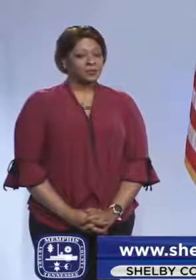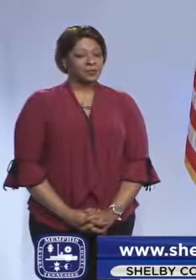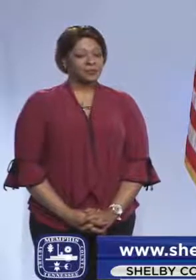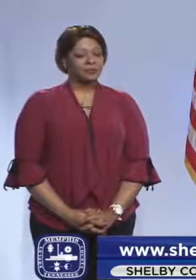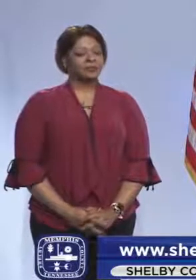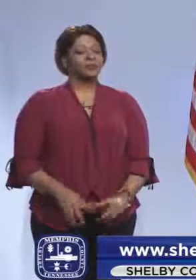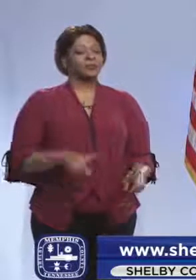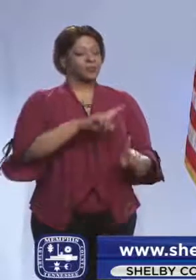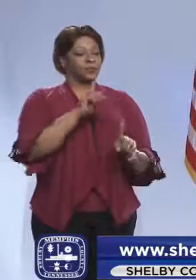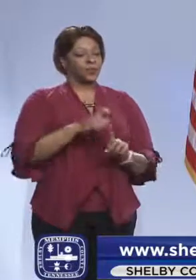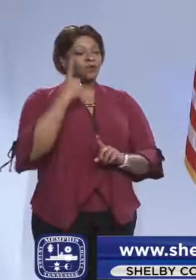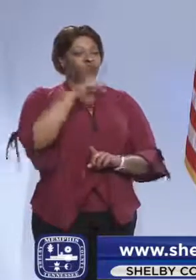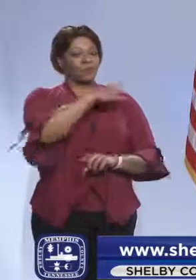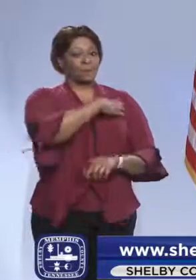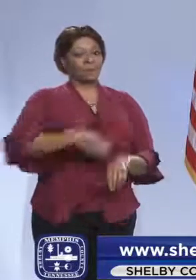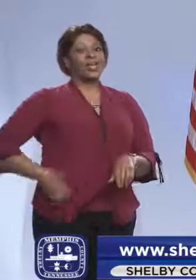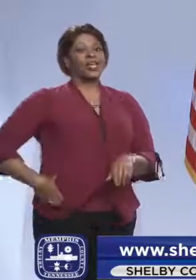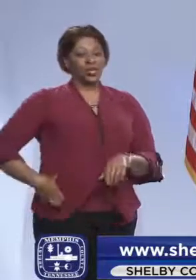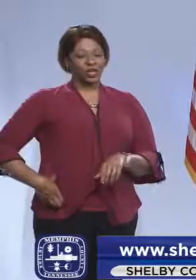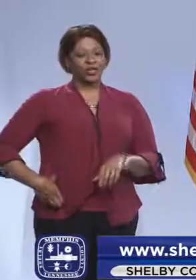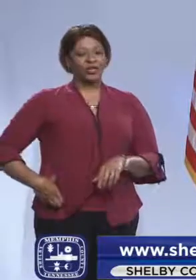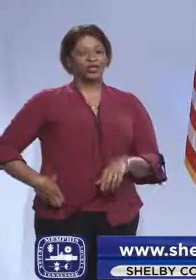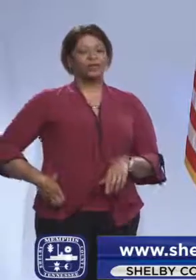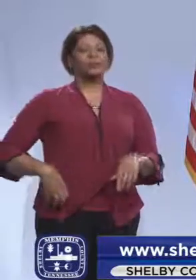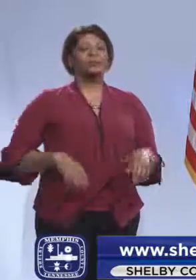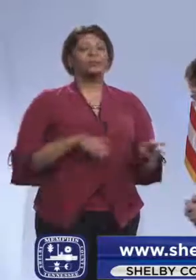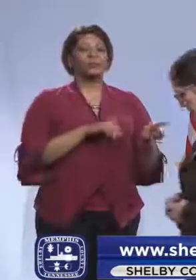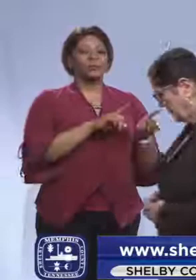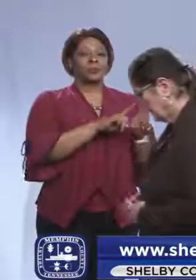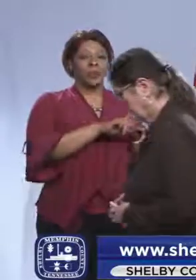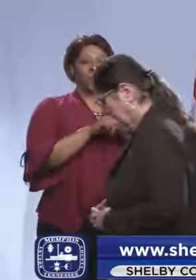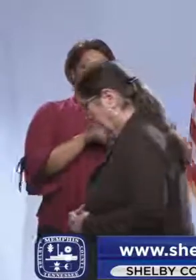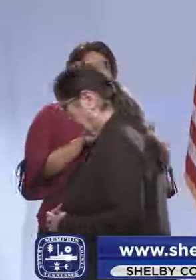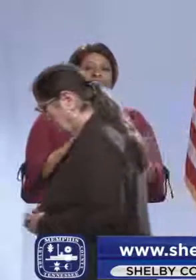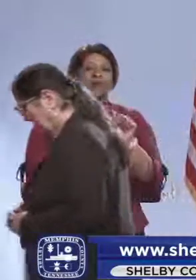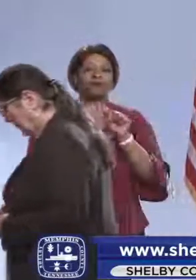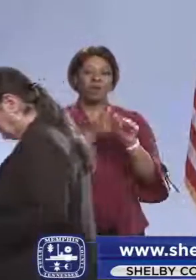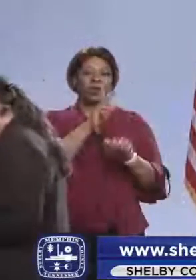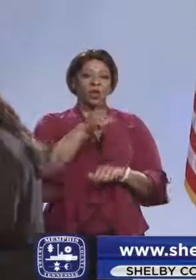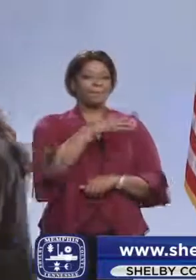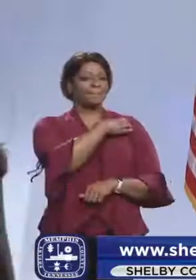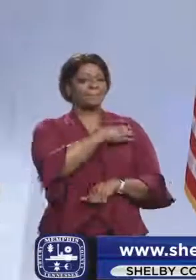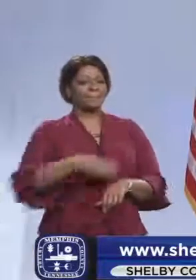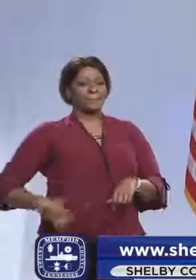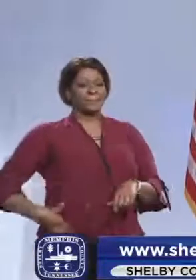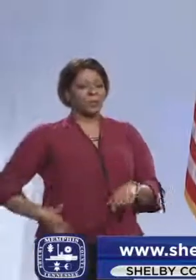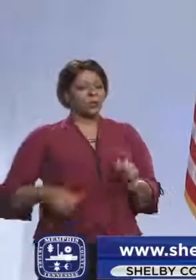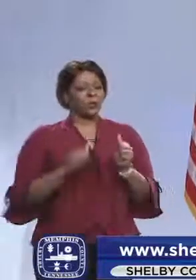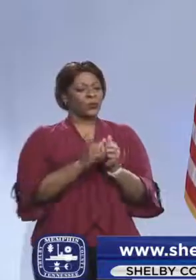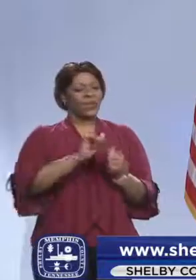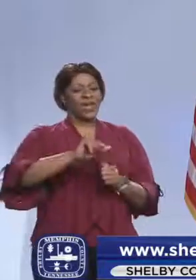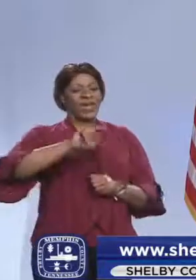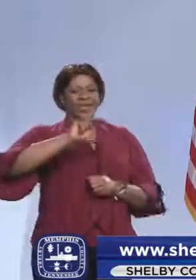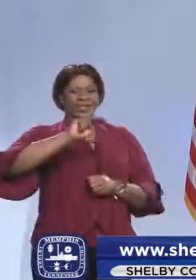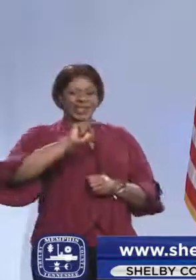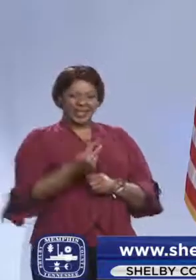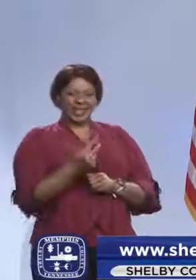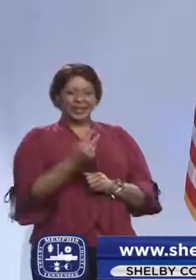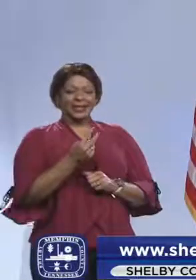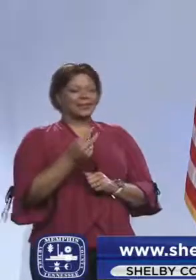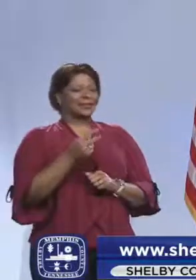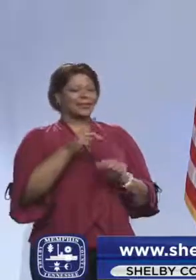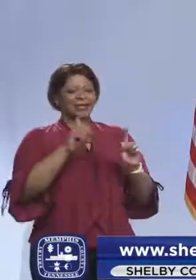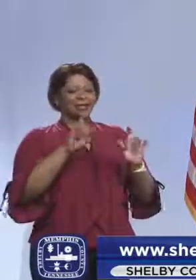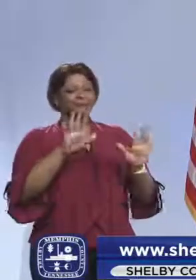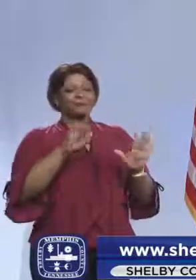My question is for the mayor, and I'd like to follow up. Mayor, where would the second testing facility, not second